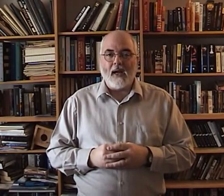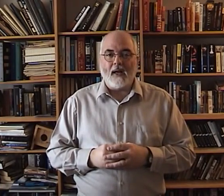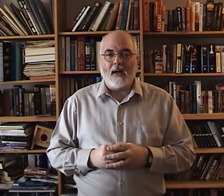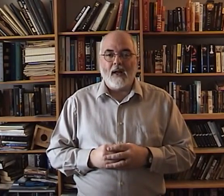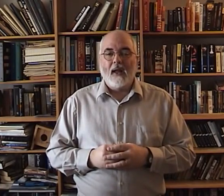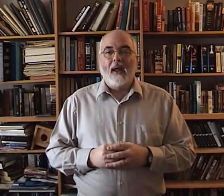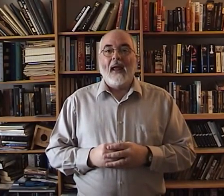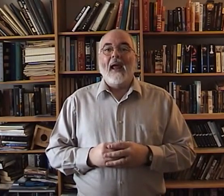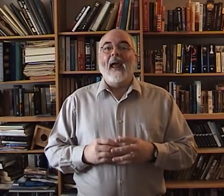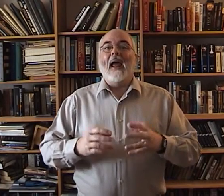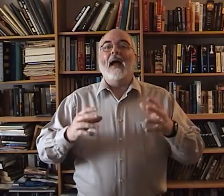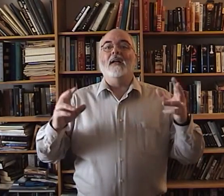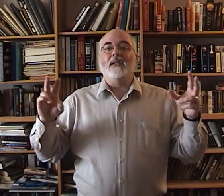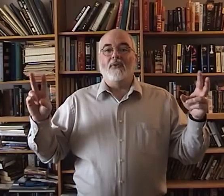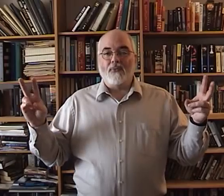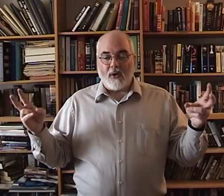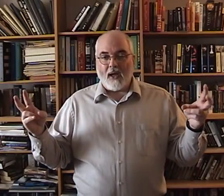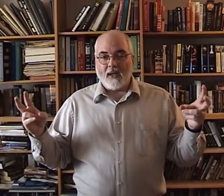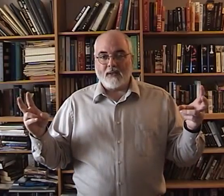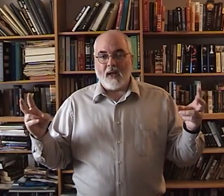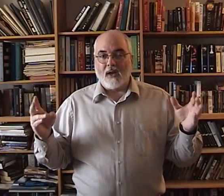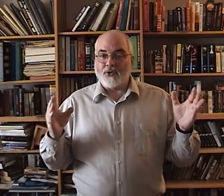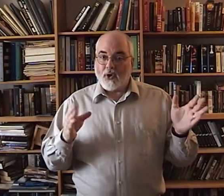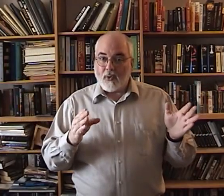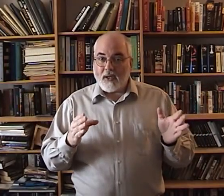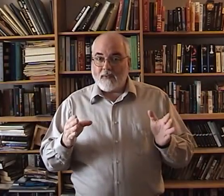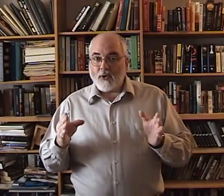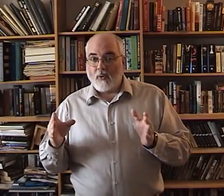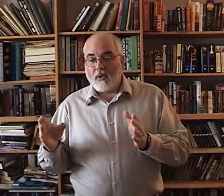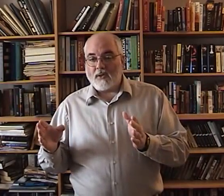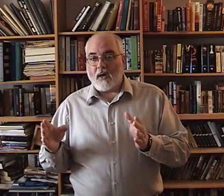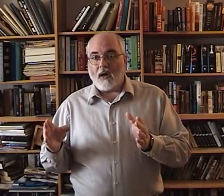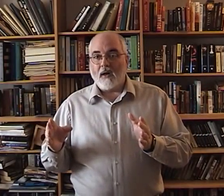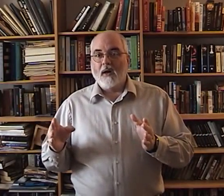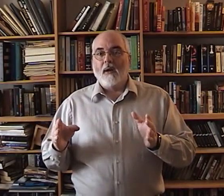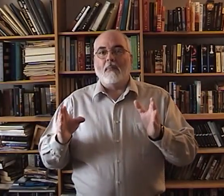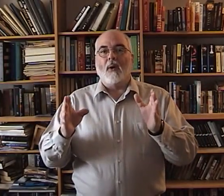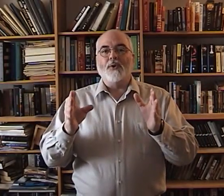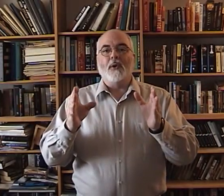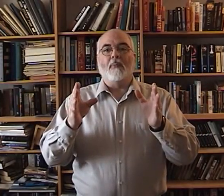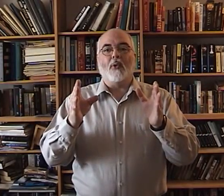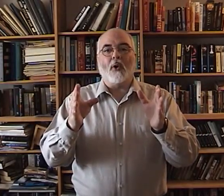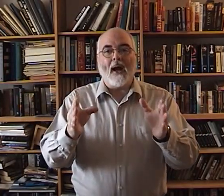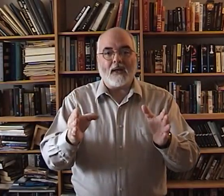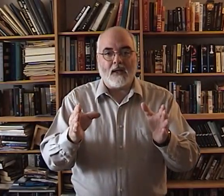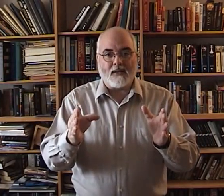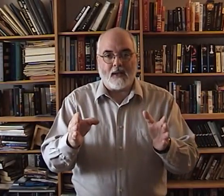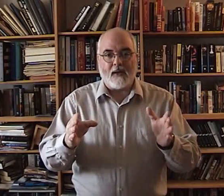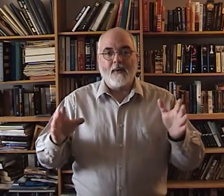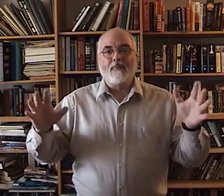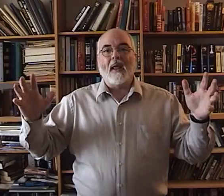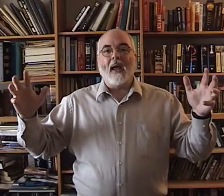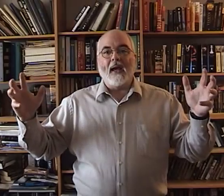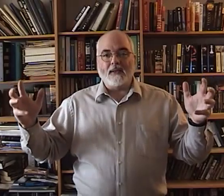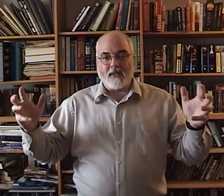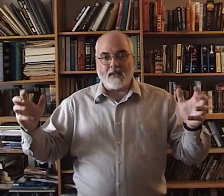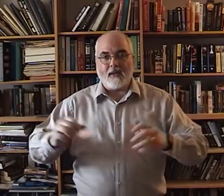it as a phrase. I'll show you what the individual words are, but I want you to practice it as a